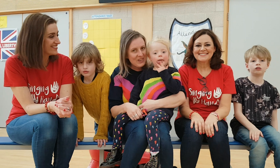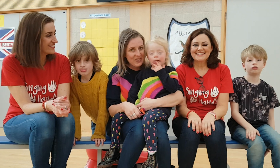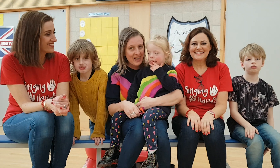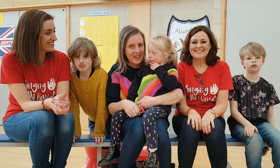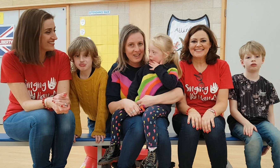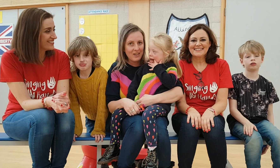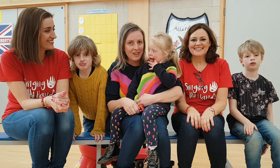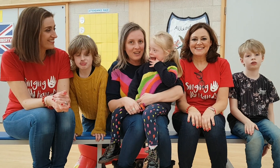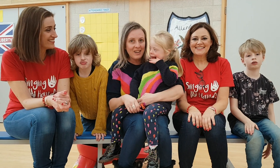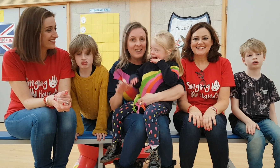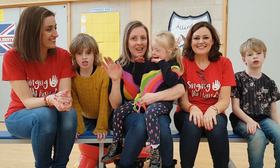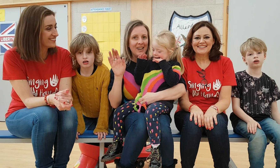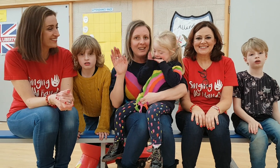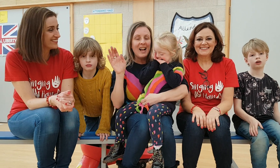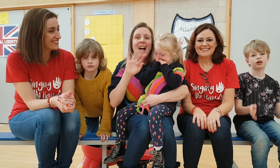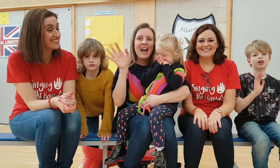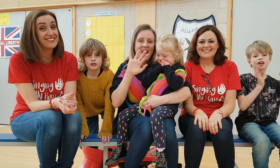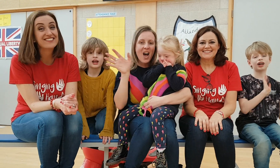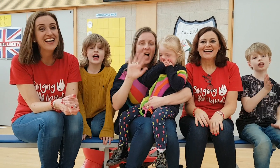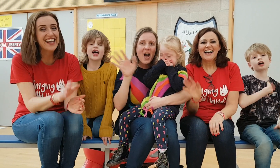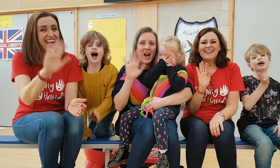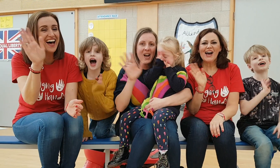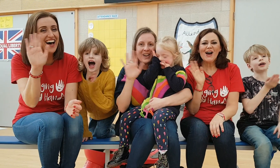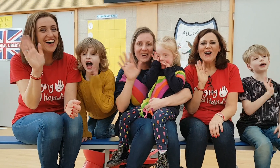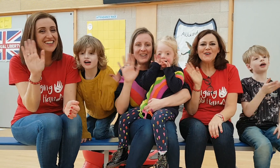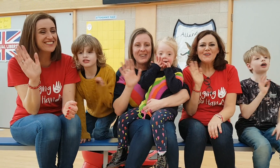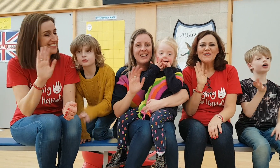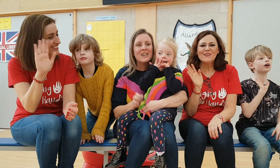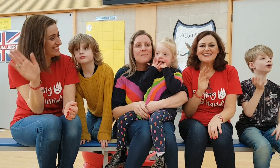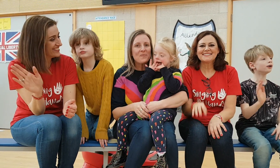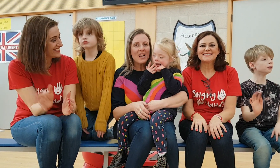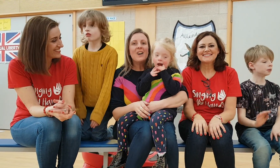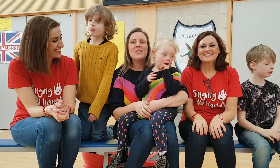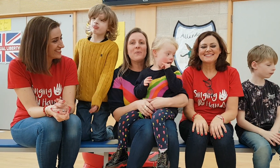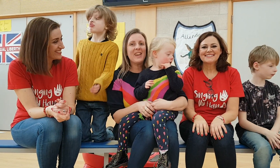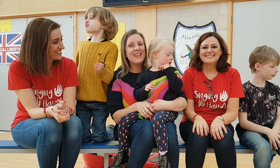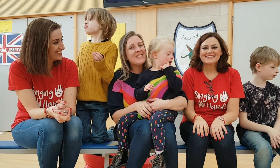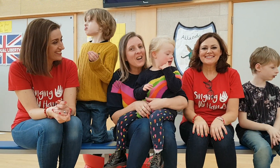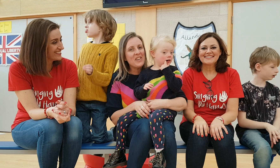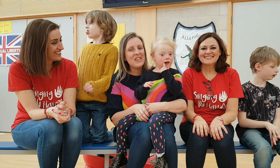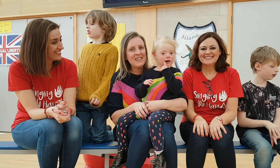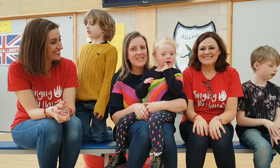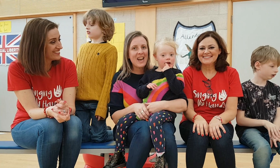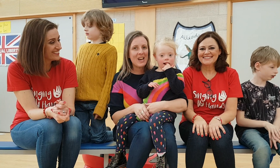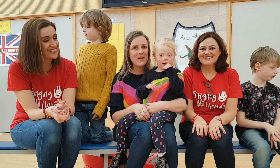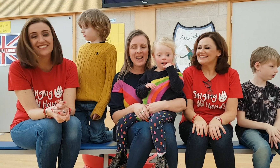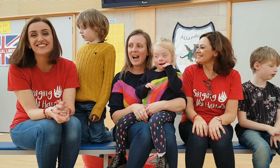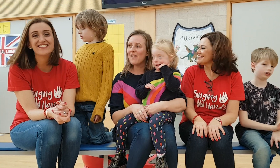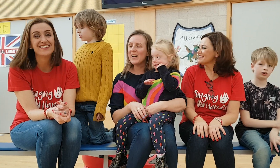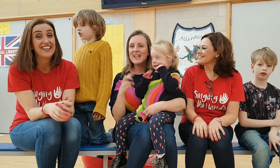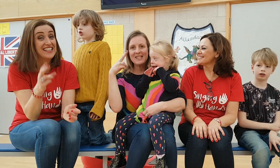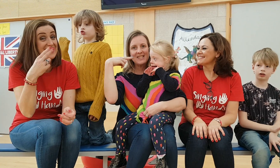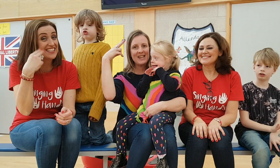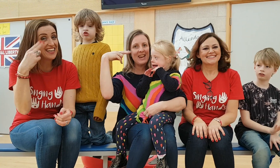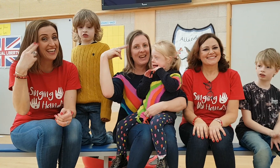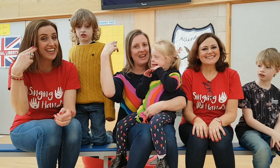Hang on. That's it. Hello! Hello! It's a bit exciting today. We have